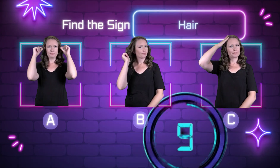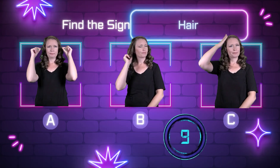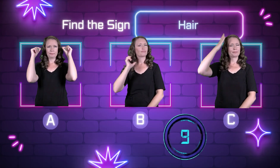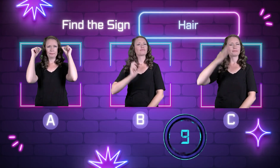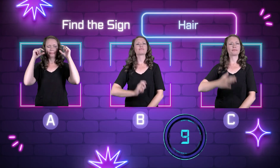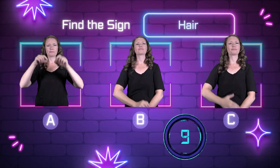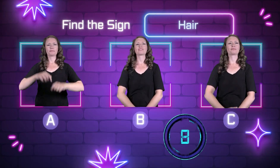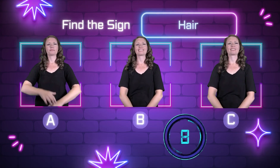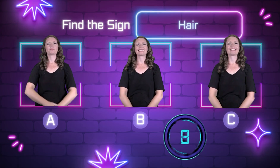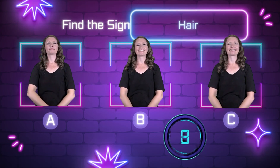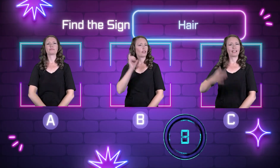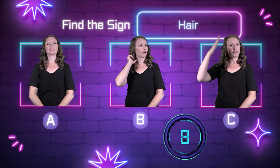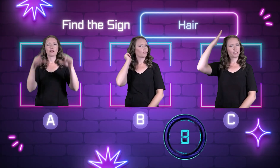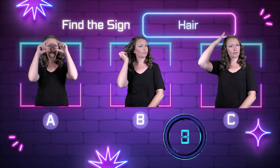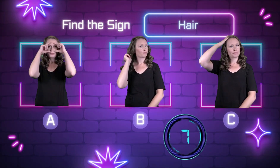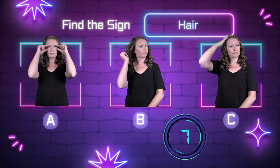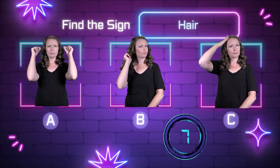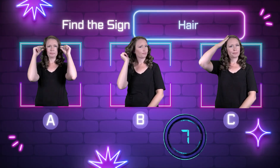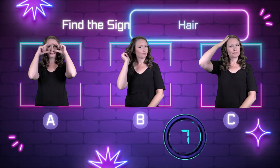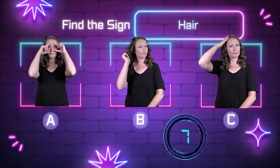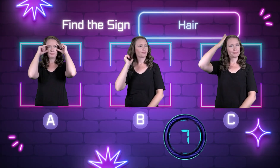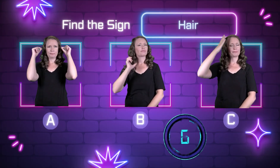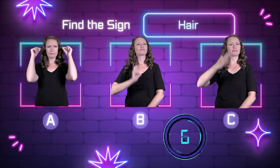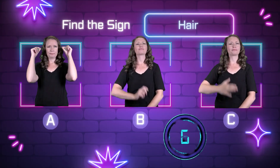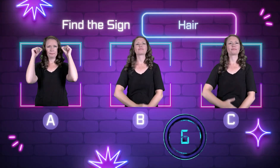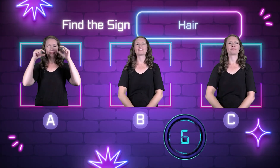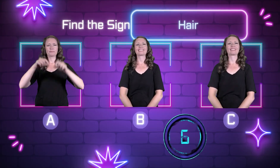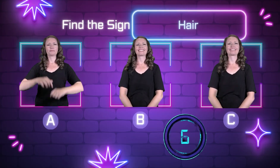Find the sign, hair.